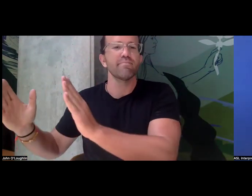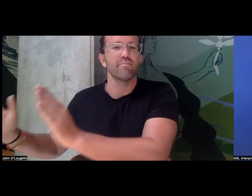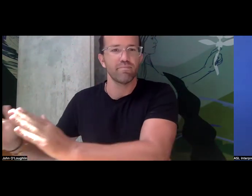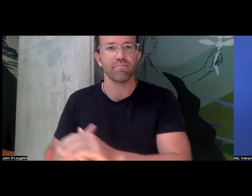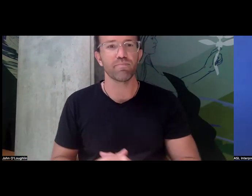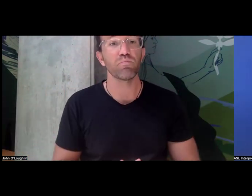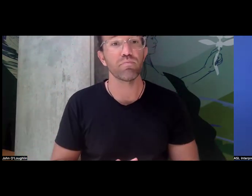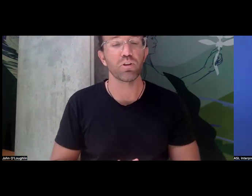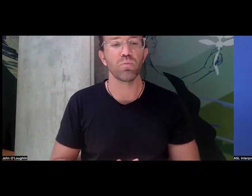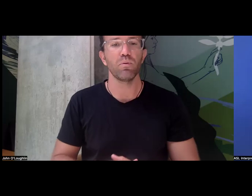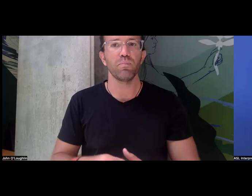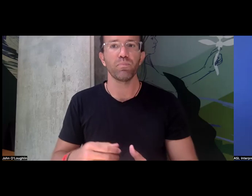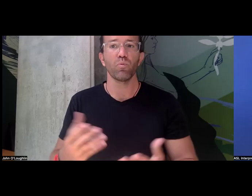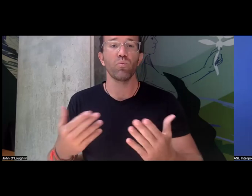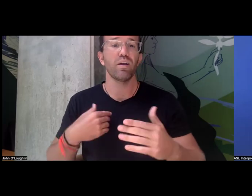can move right along.